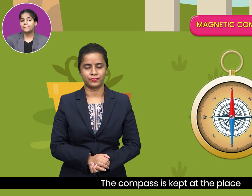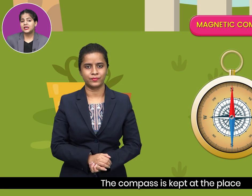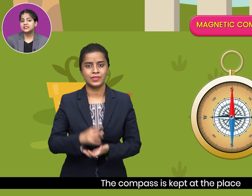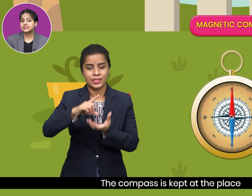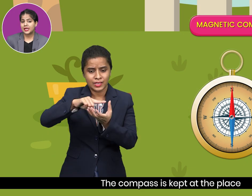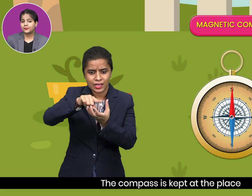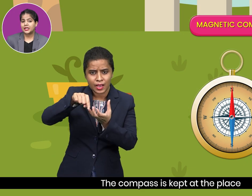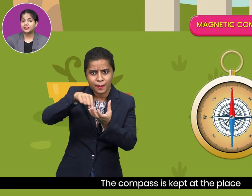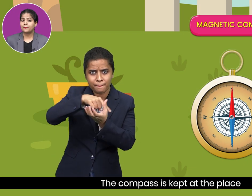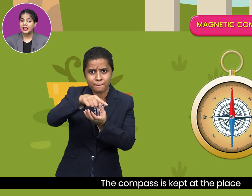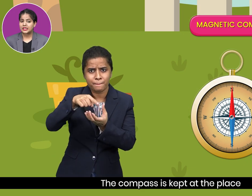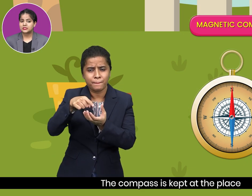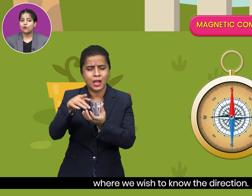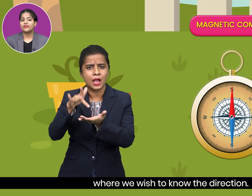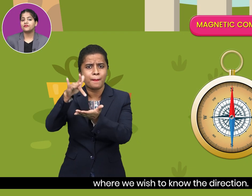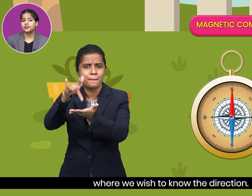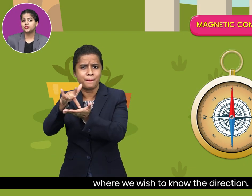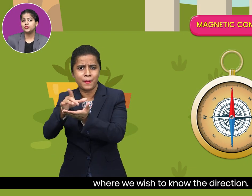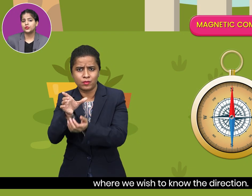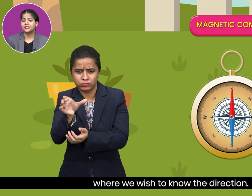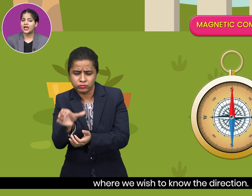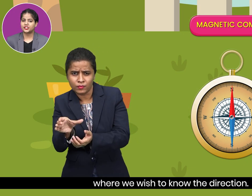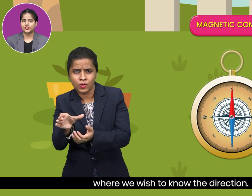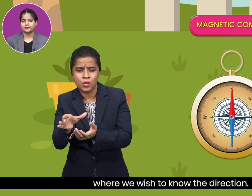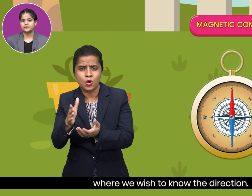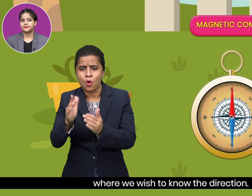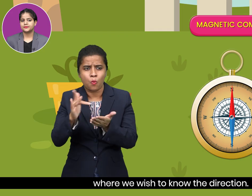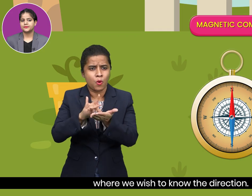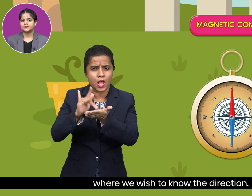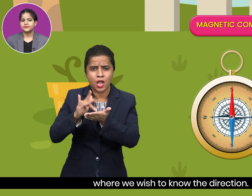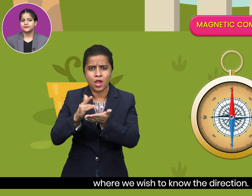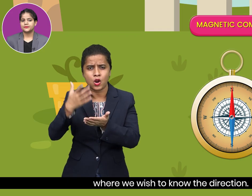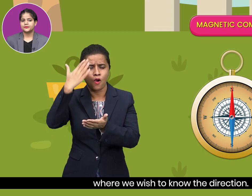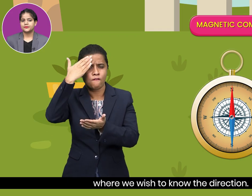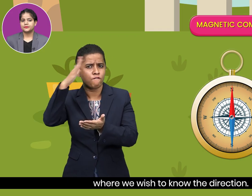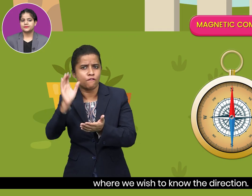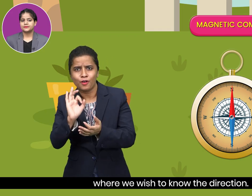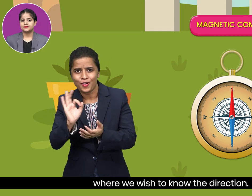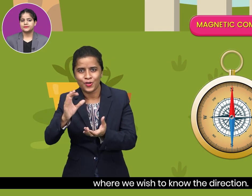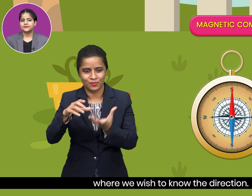The compass is kept at the place where we wish to know the direction.